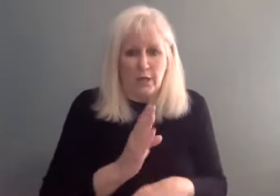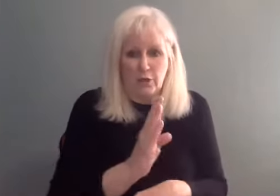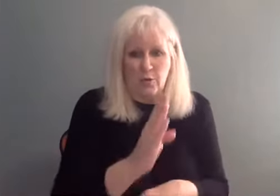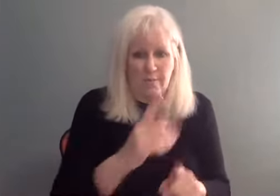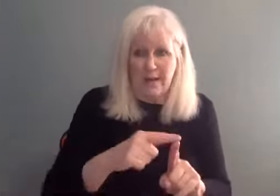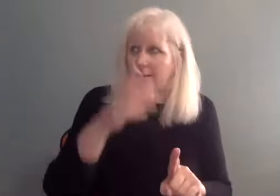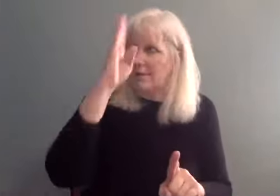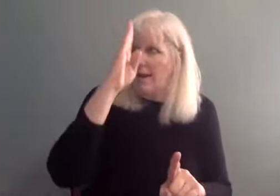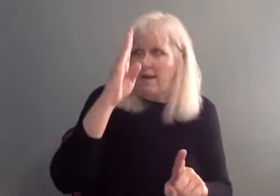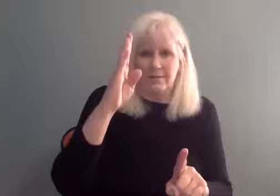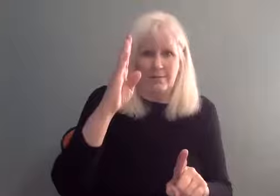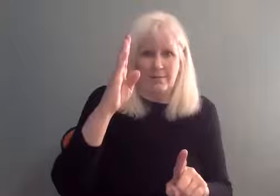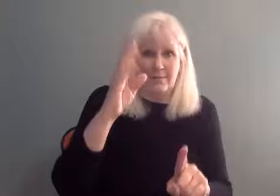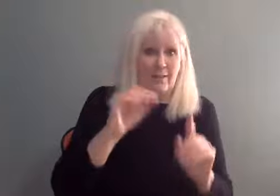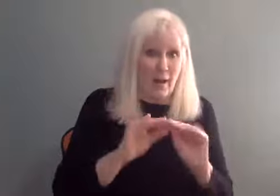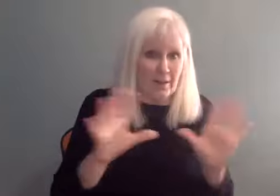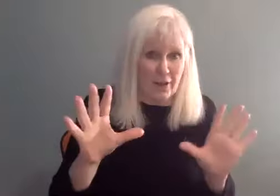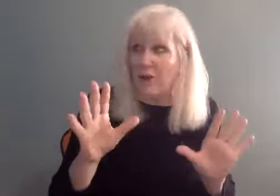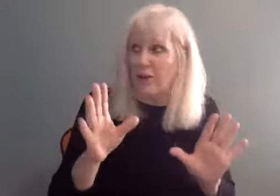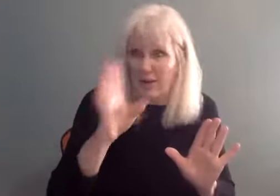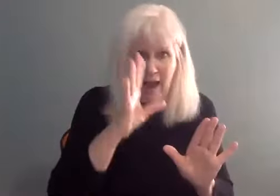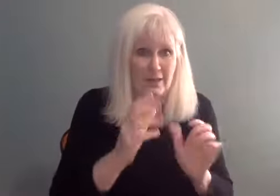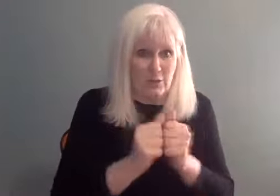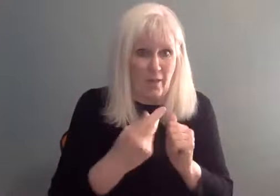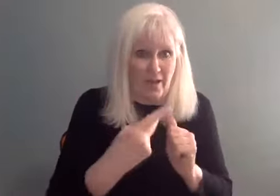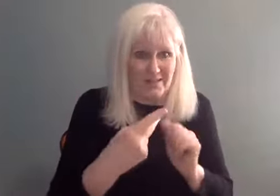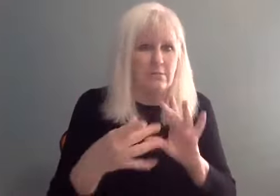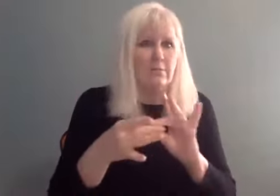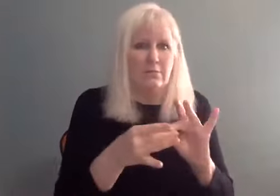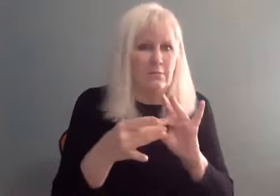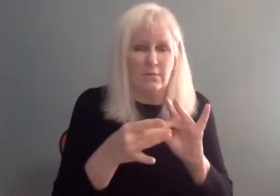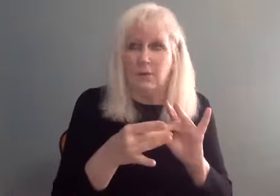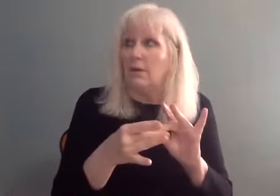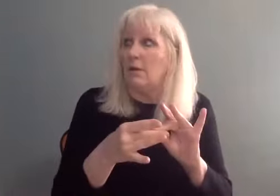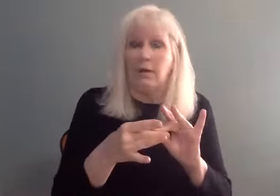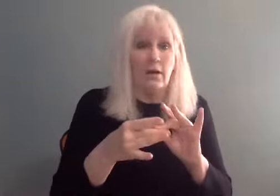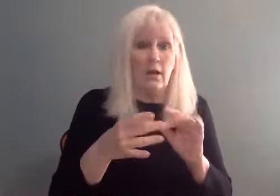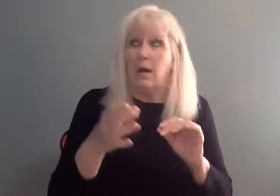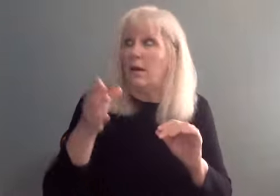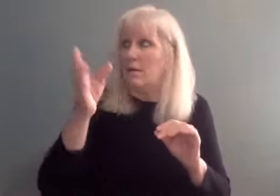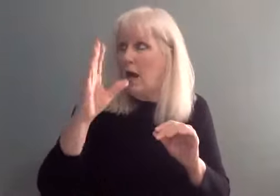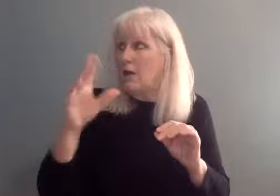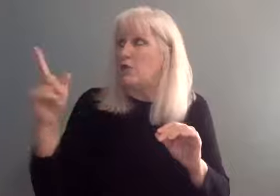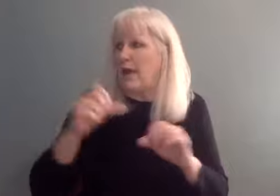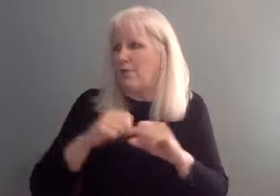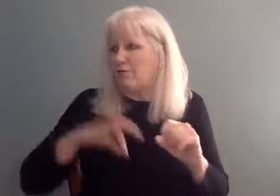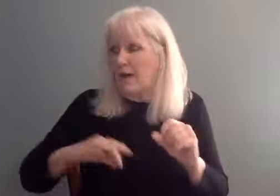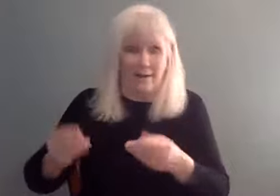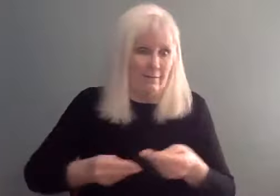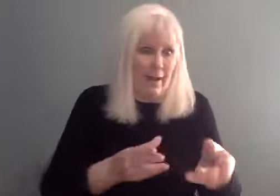I'm clear. That's if I'm clear. And I will give God the credit and say that was just for you, because I'm not that wise. I really am not